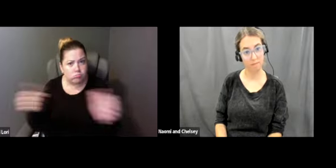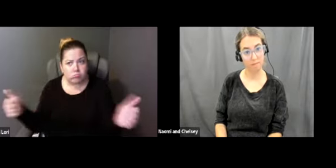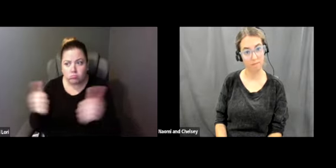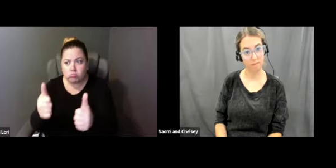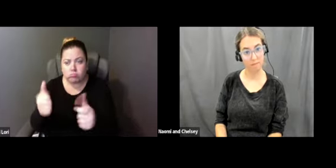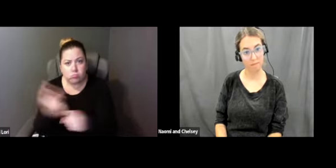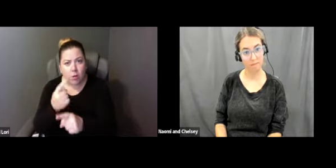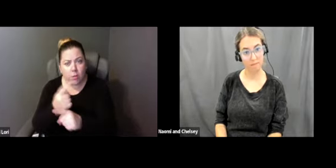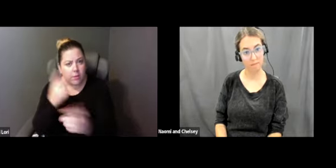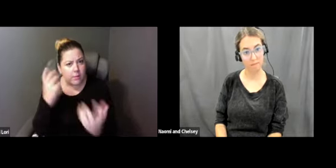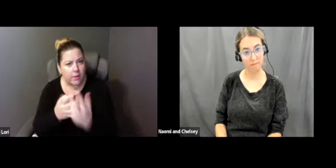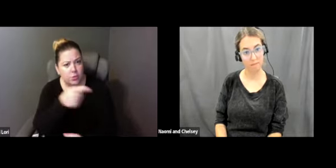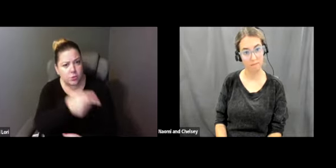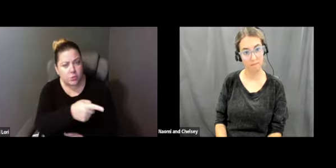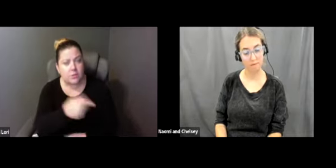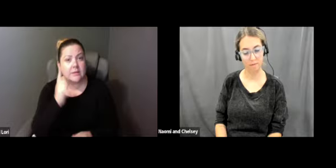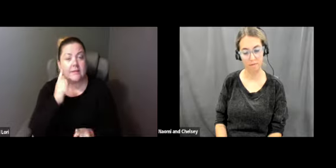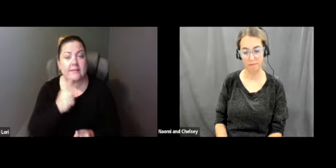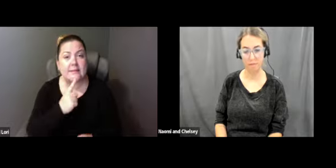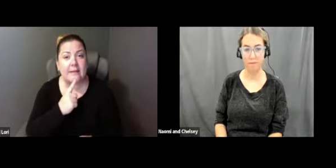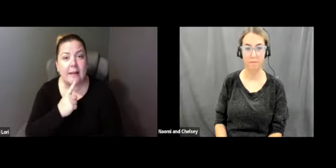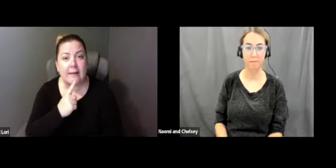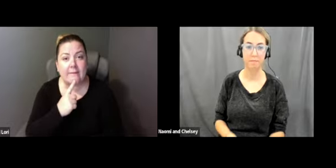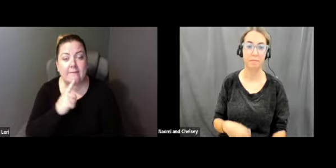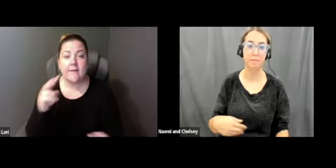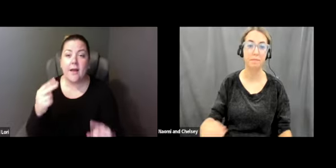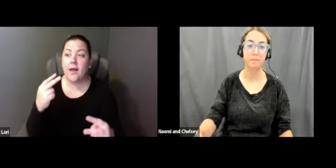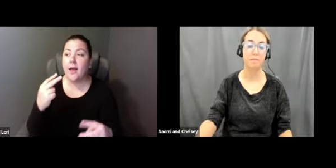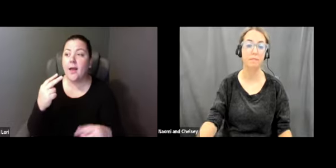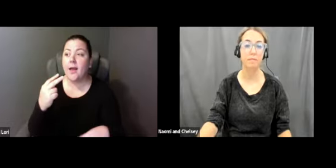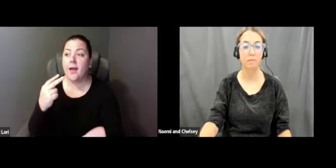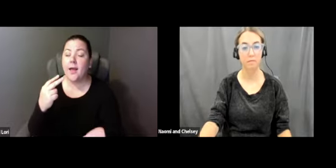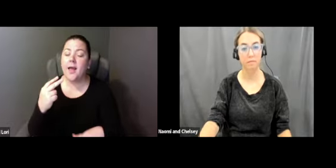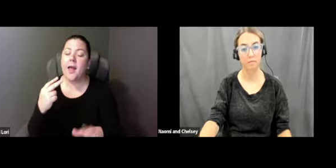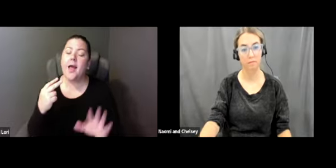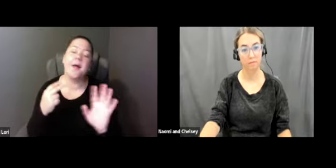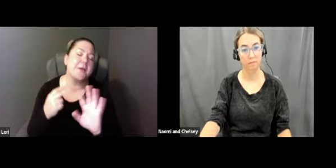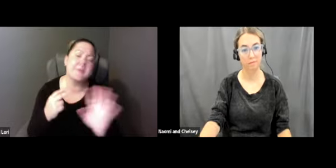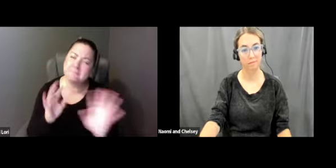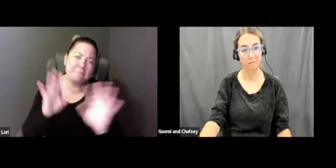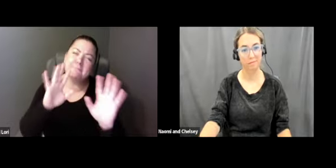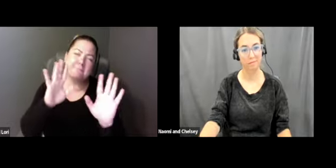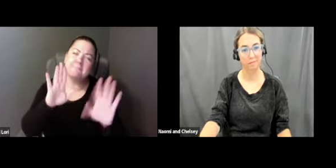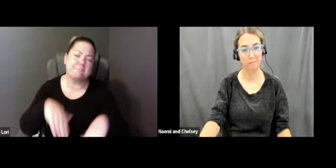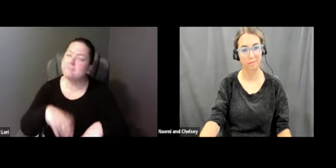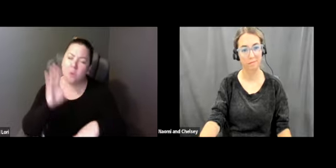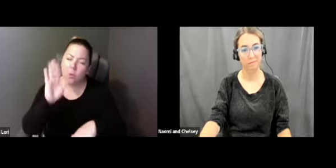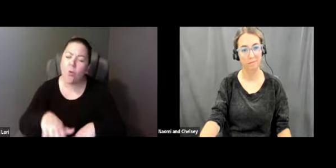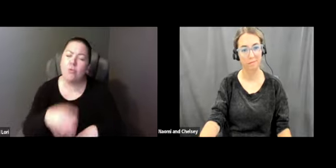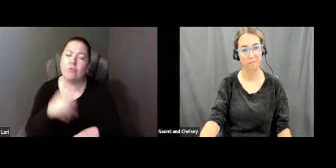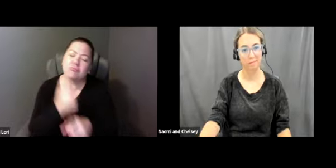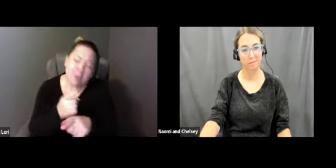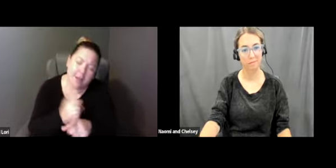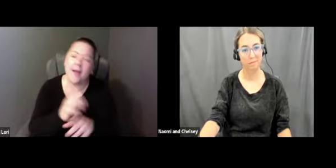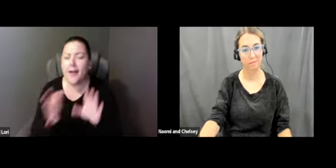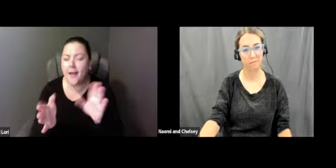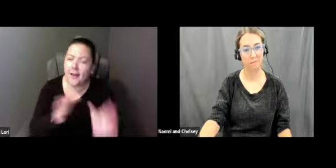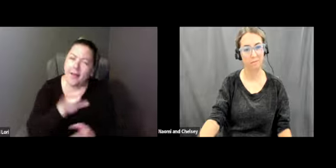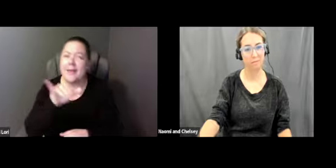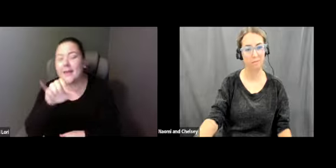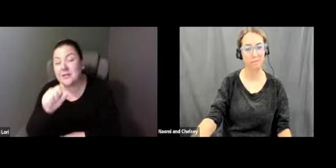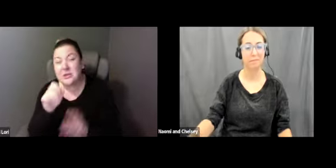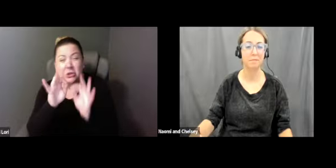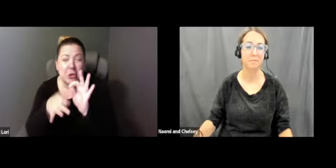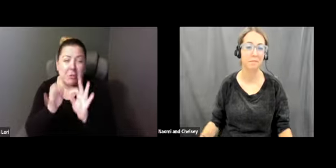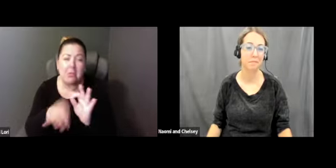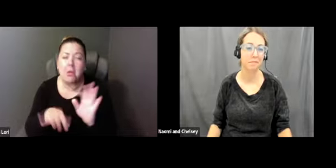the deaf person looked at me and the professor and said, oh, right, but that's true. But for